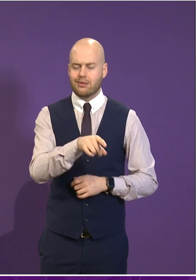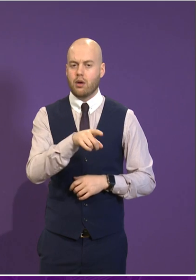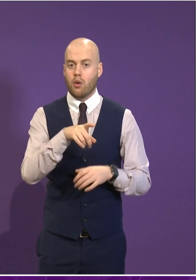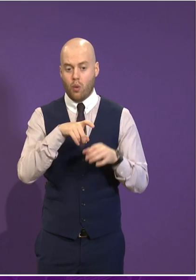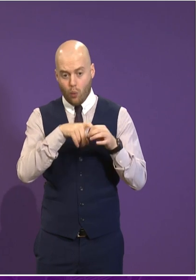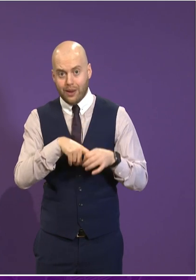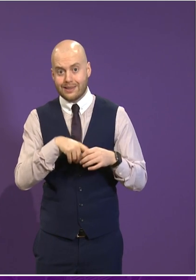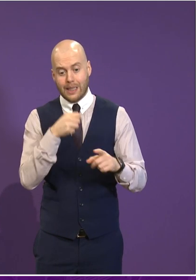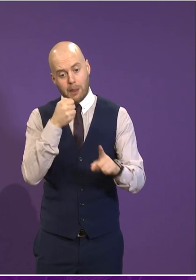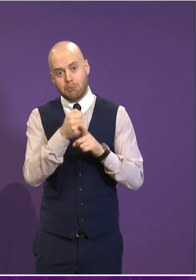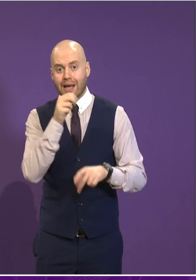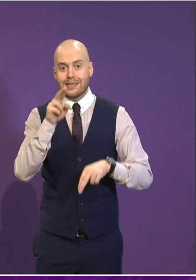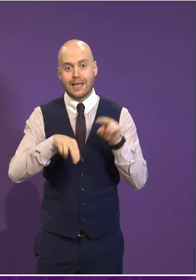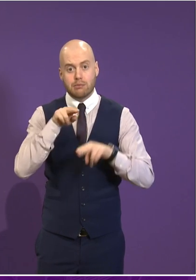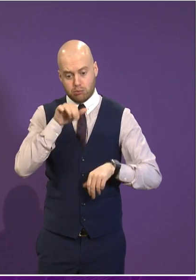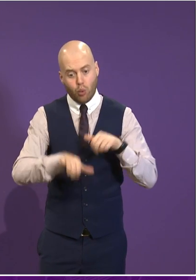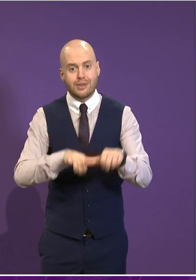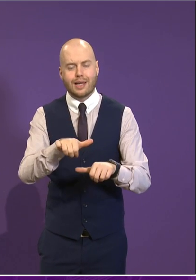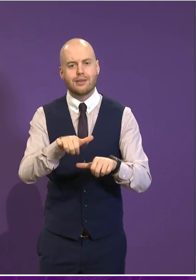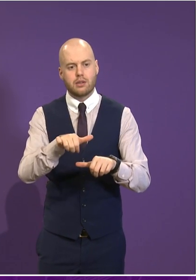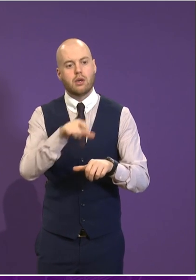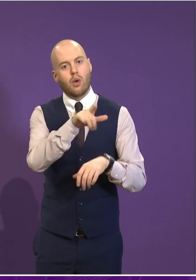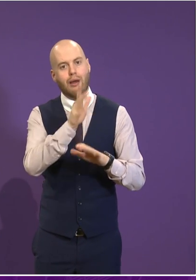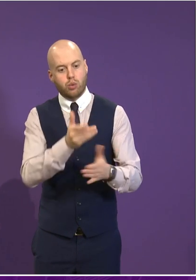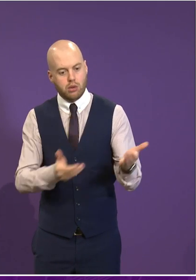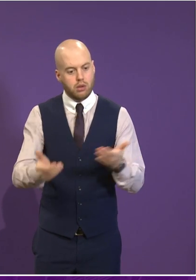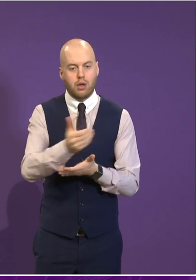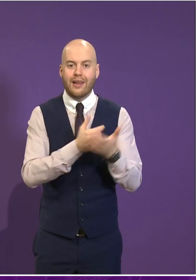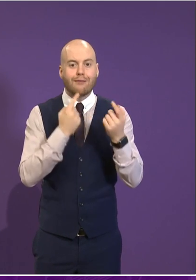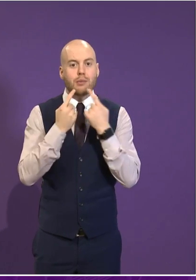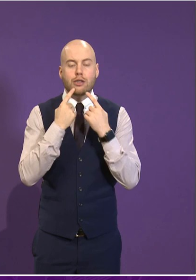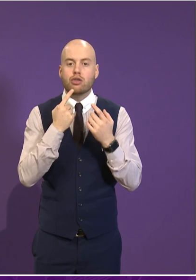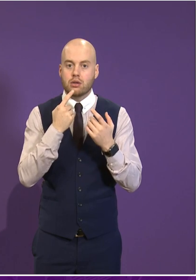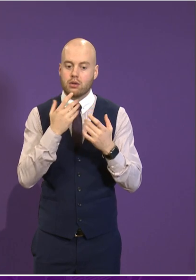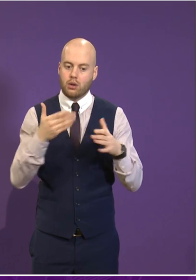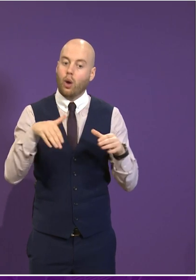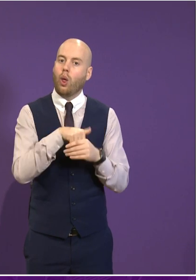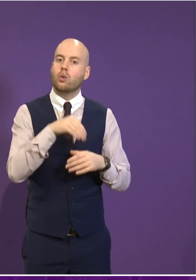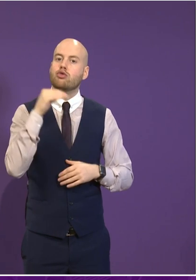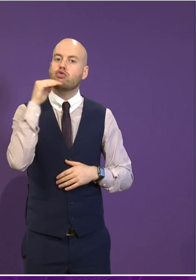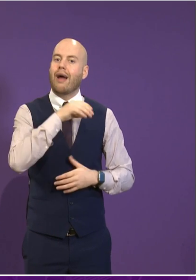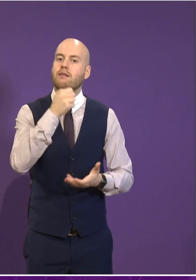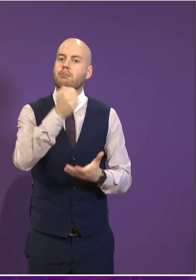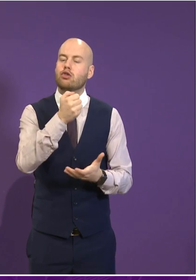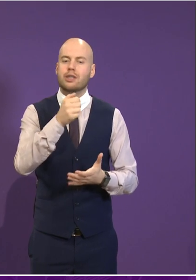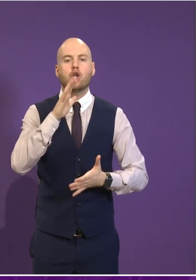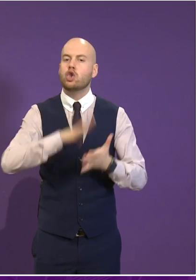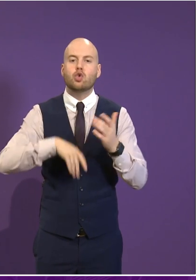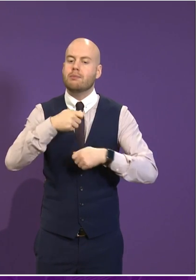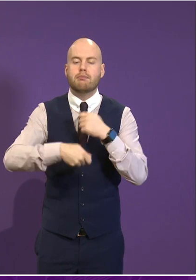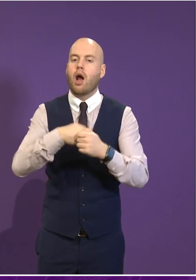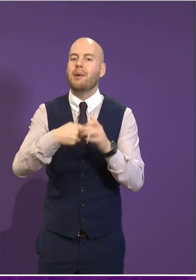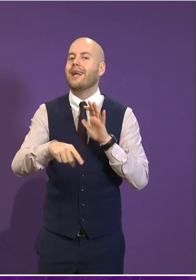process is used to ensure that anything that is contained in the draft budget doesn't then have a negative impact on the